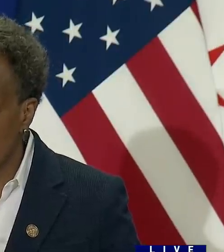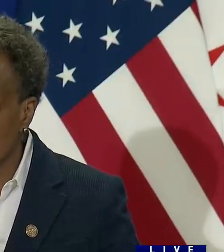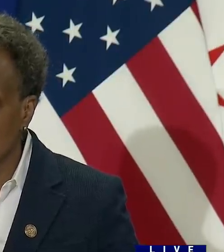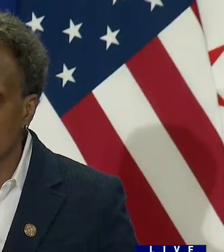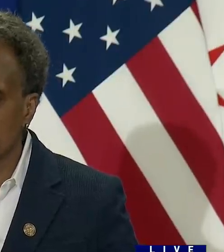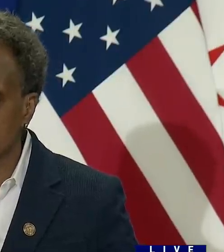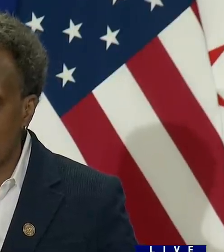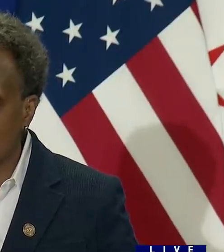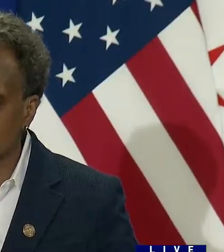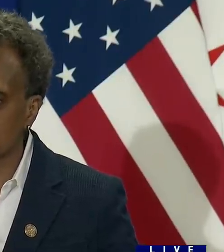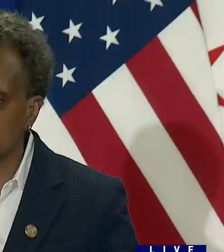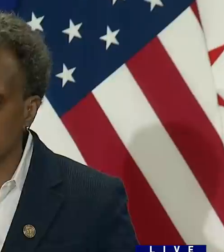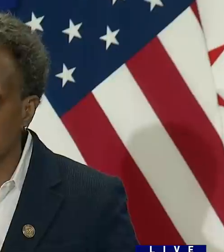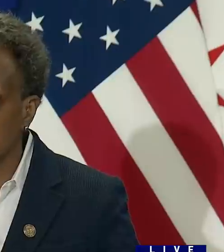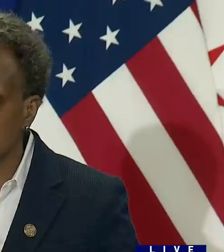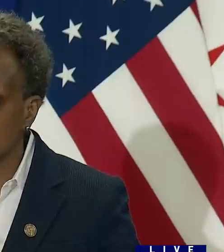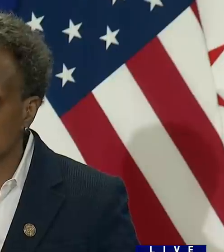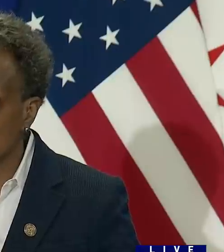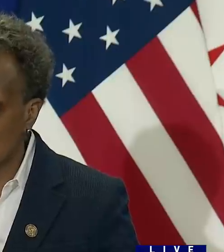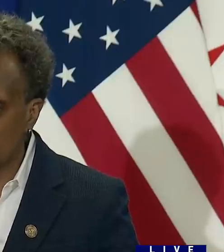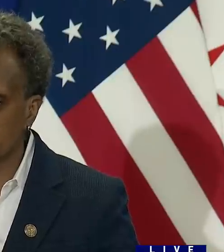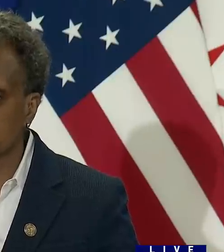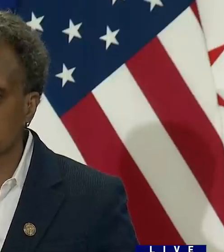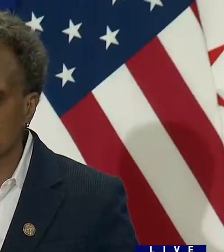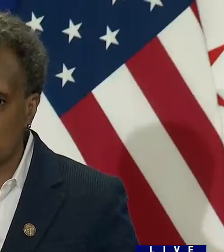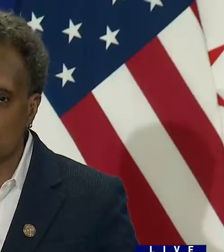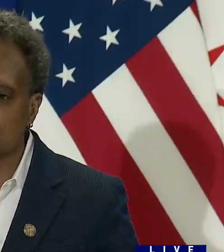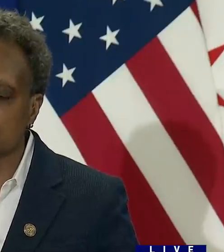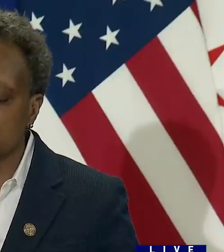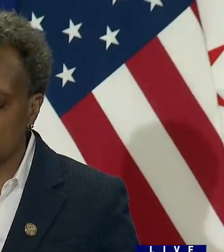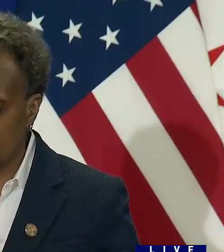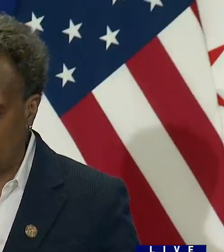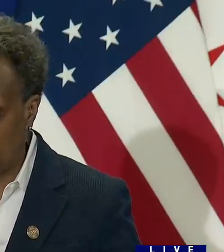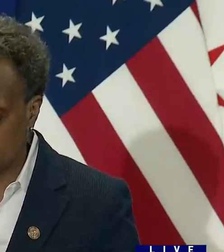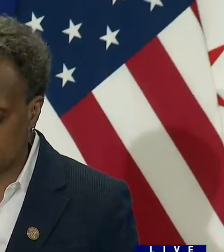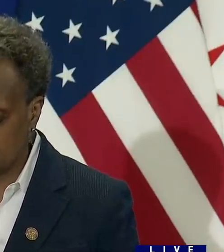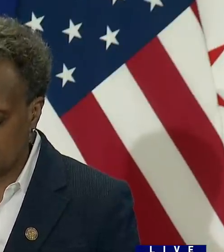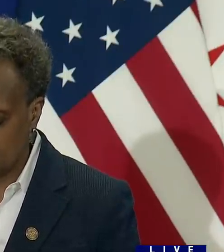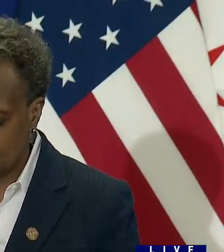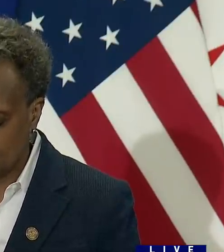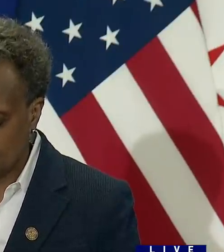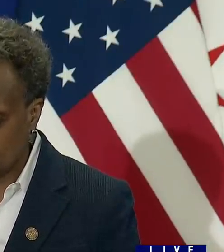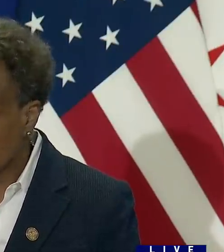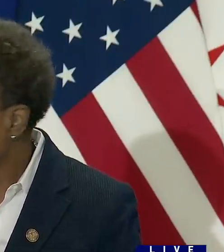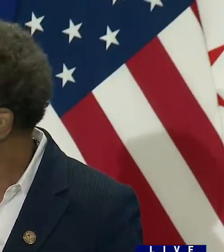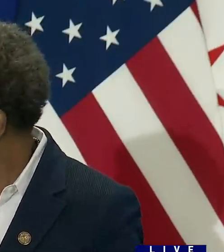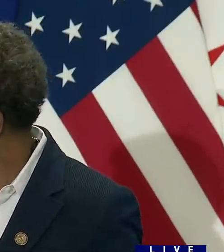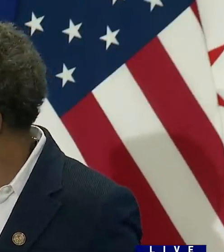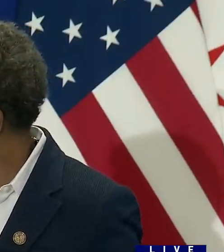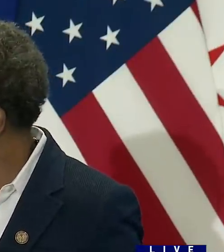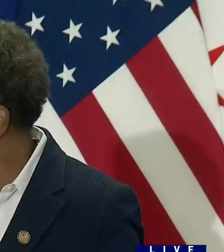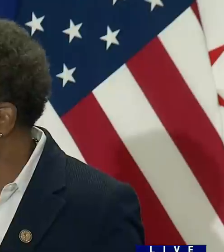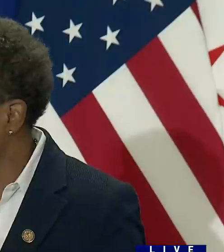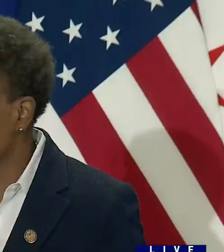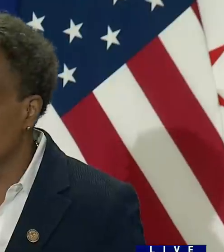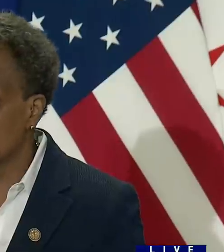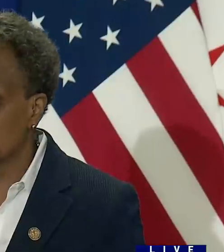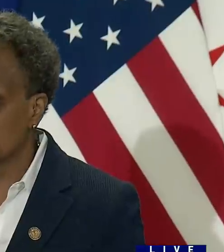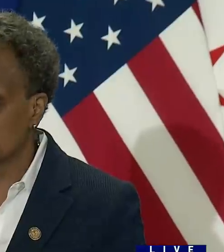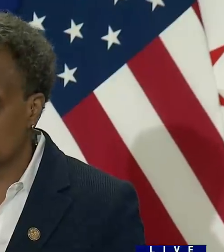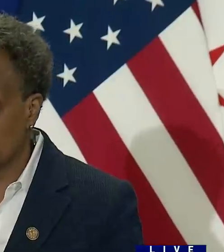this moment as an opportunity to right the wrongs of the past. I'm going to ask Congressman Rush